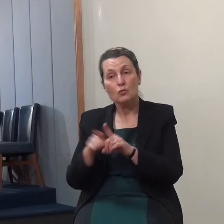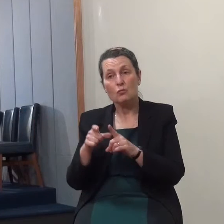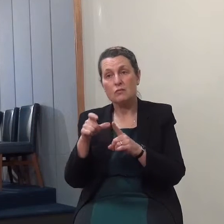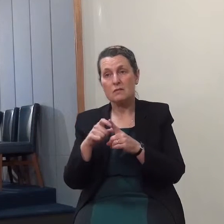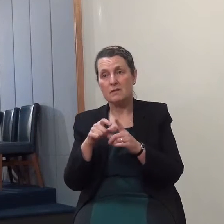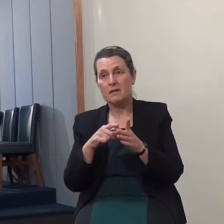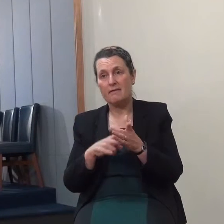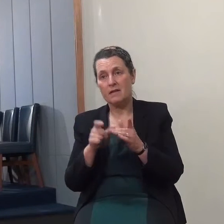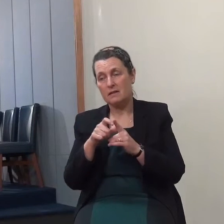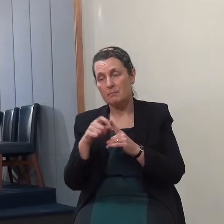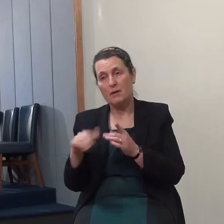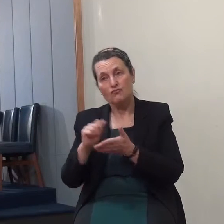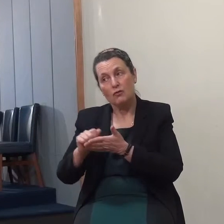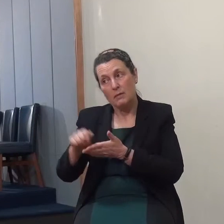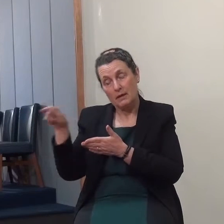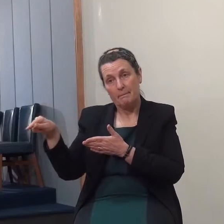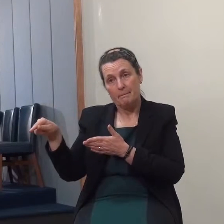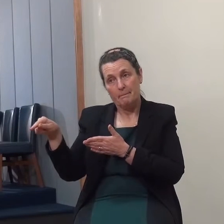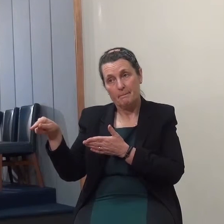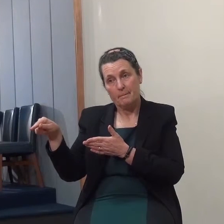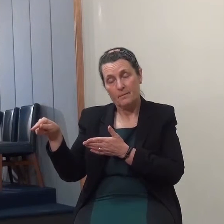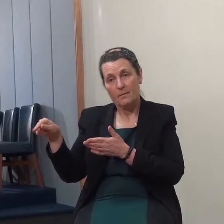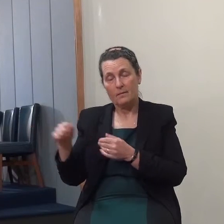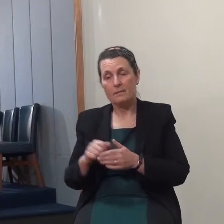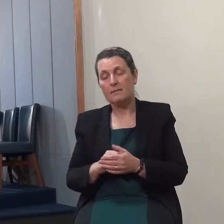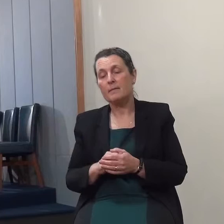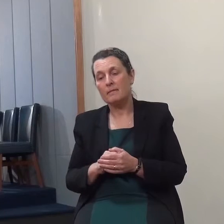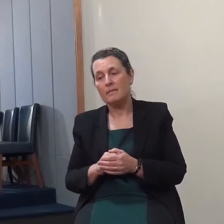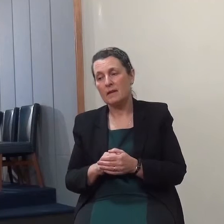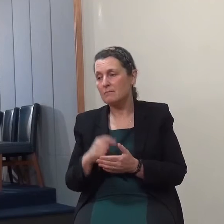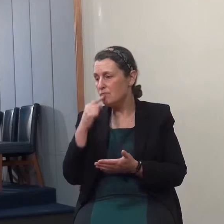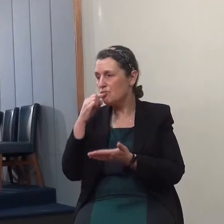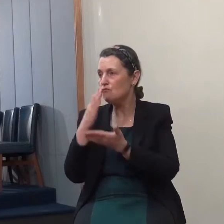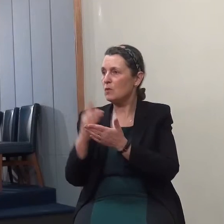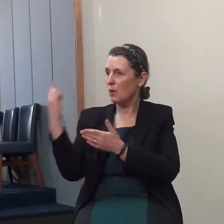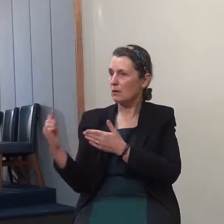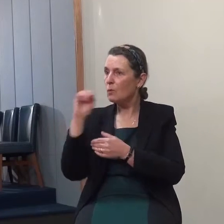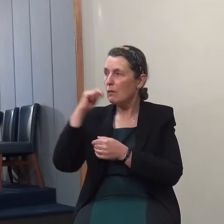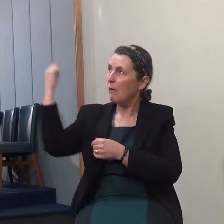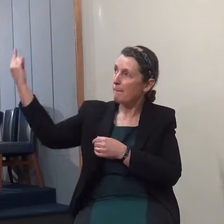that was promised originally to Abraham, the expected Messiah.